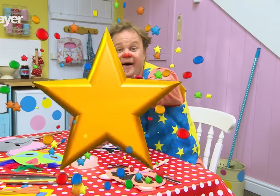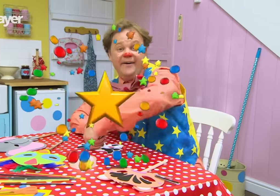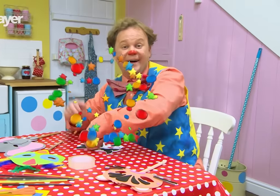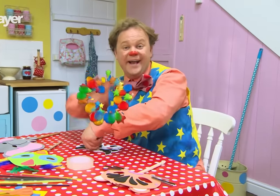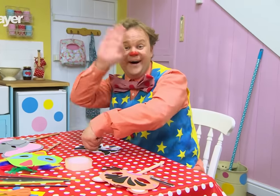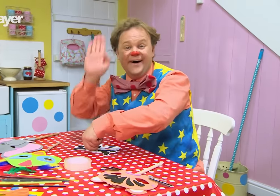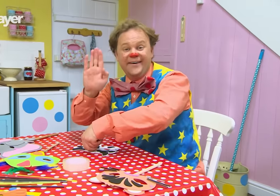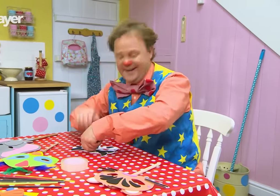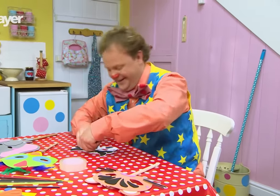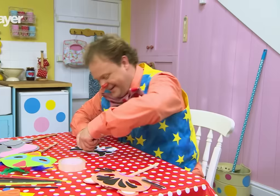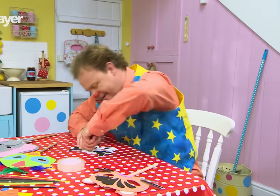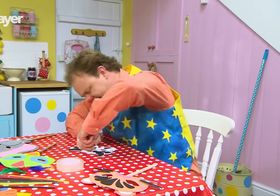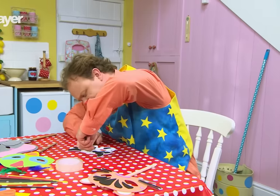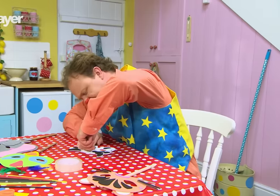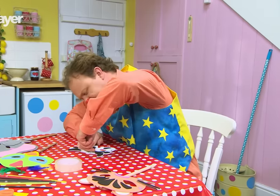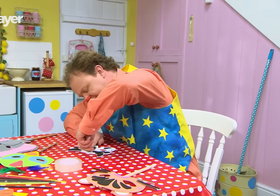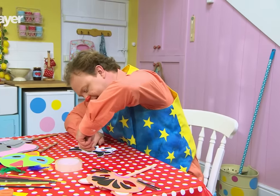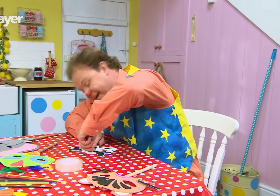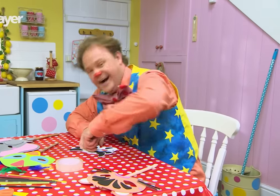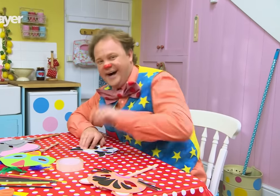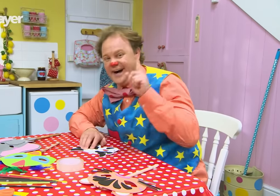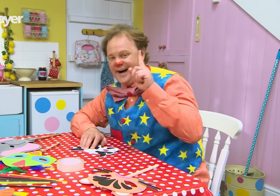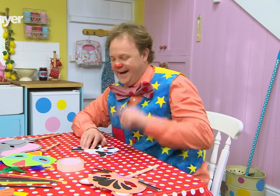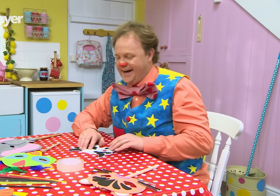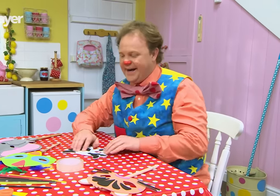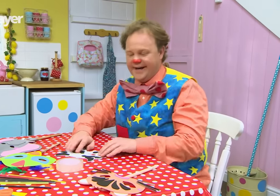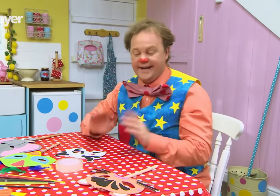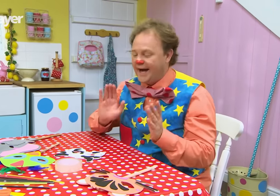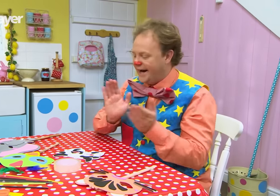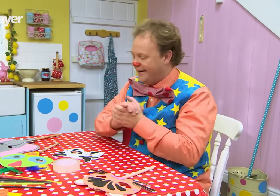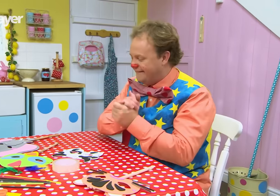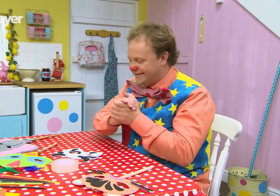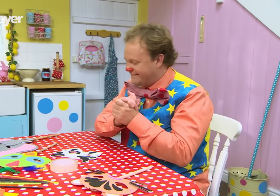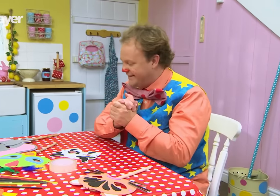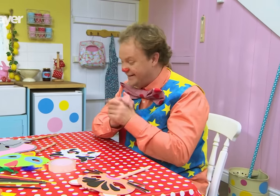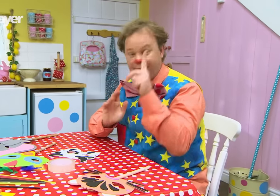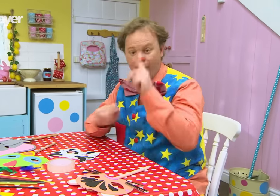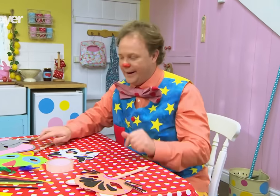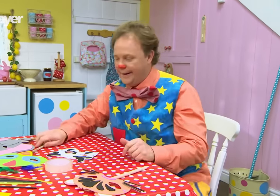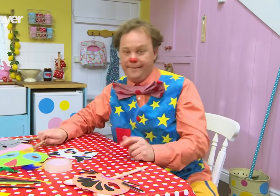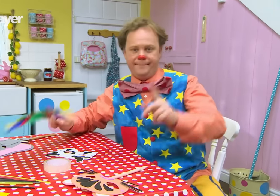Oh, hello. What are you making? Aha! Now, what's first?